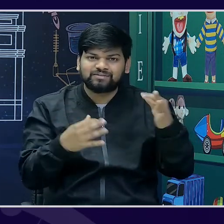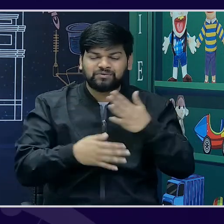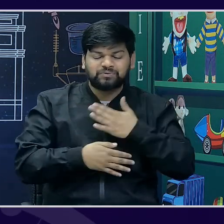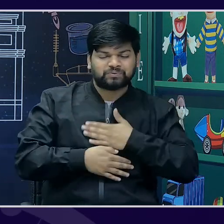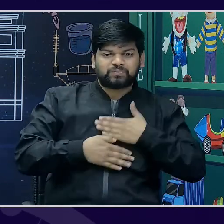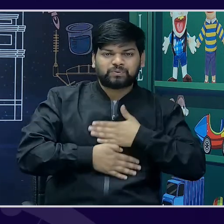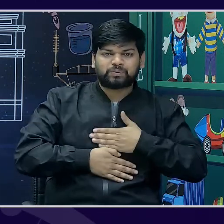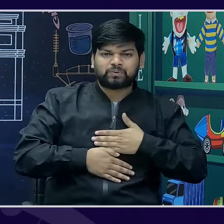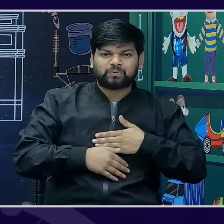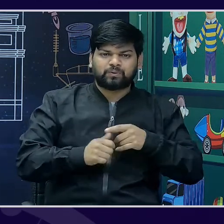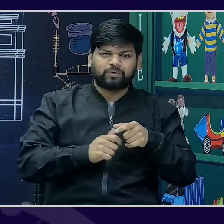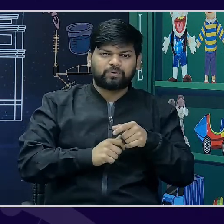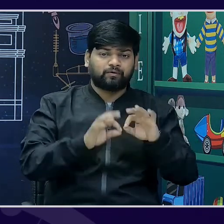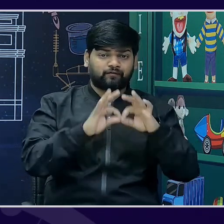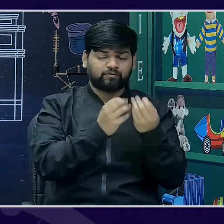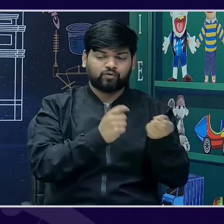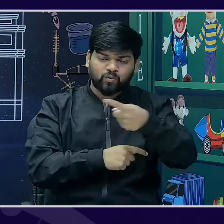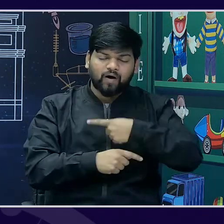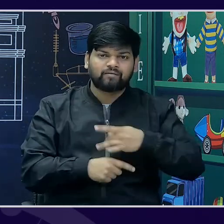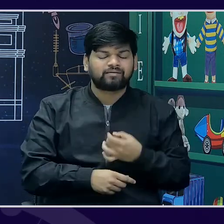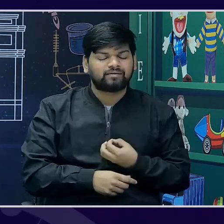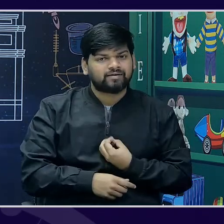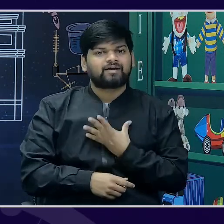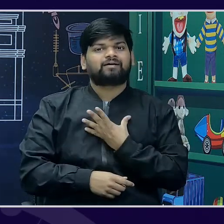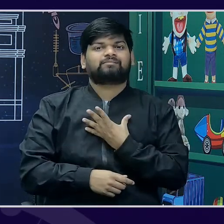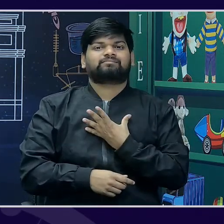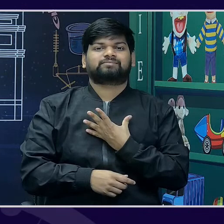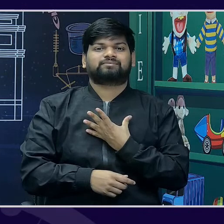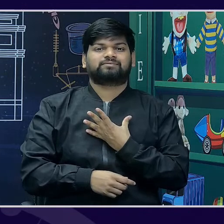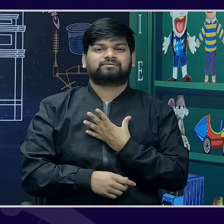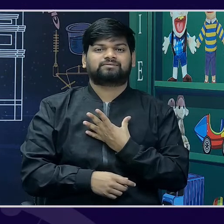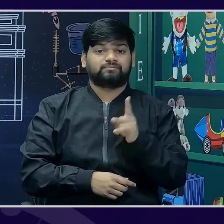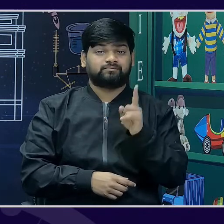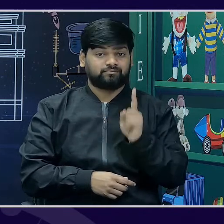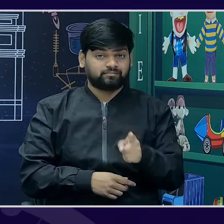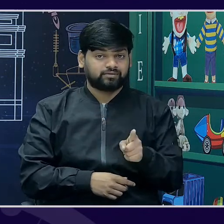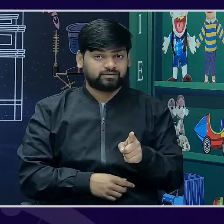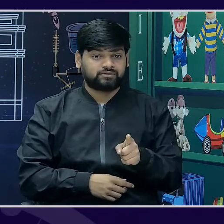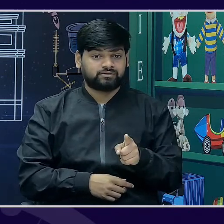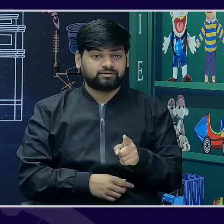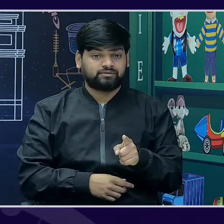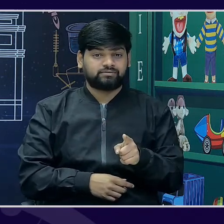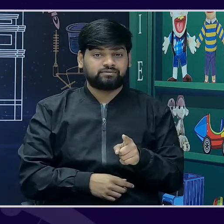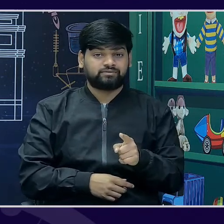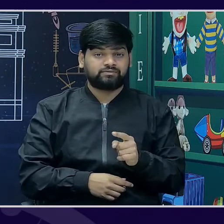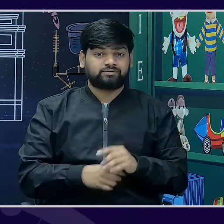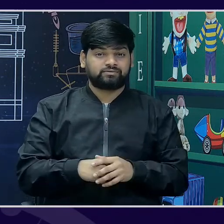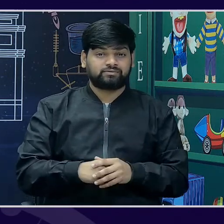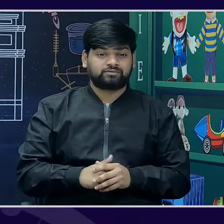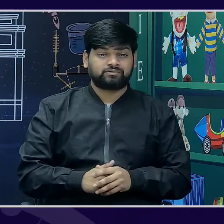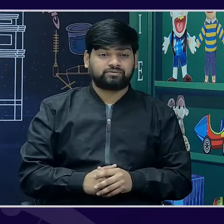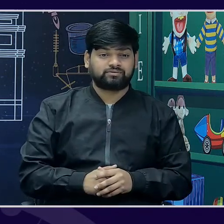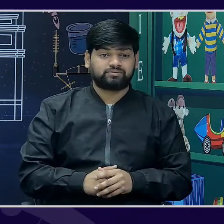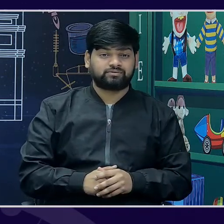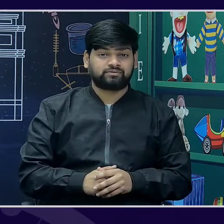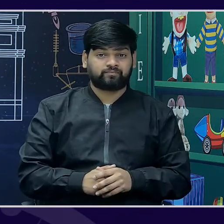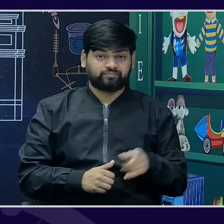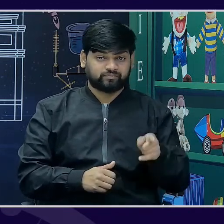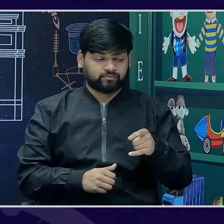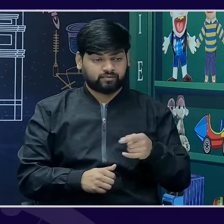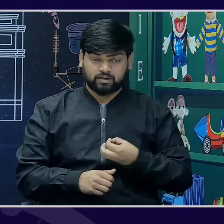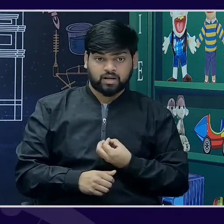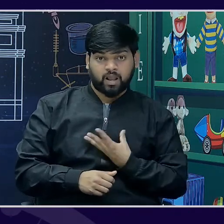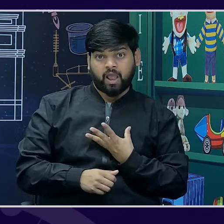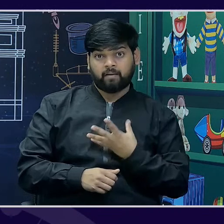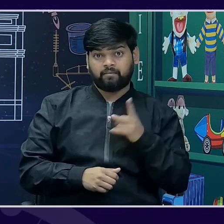happy, but the real happiness goes down because when they take the child to a school, in a